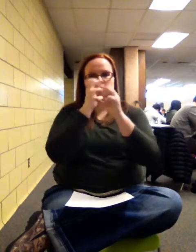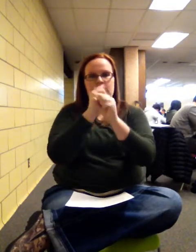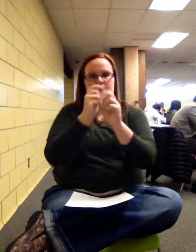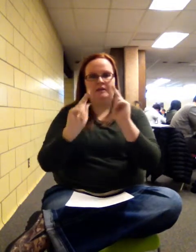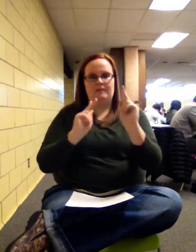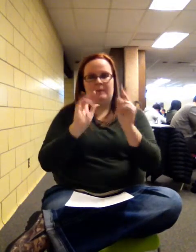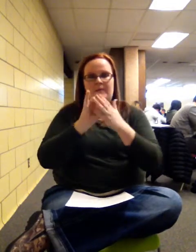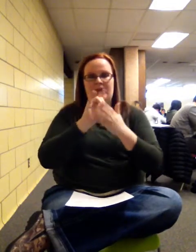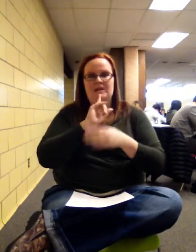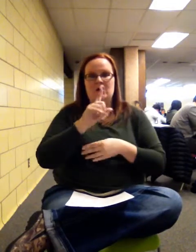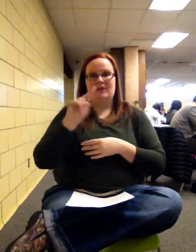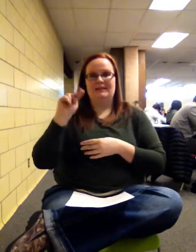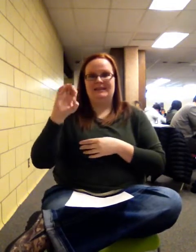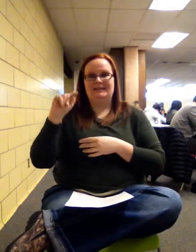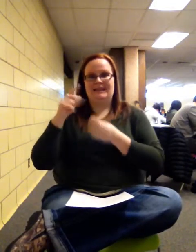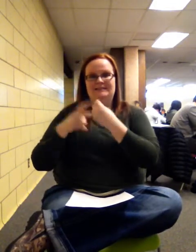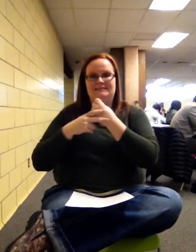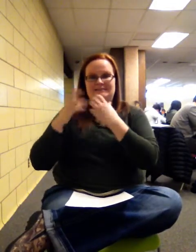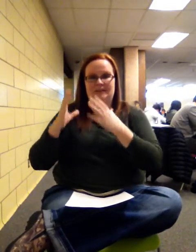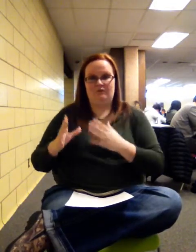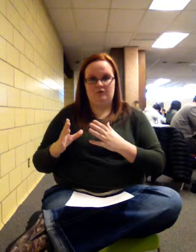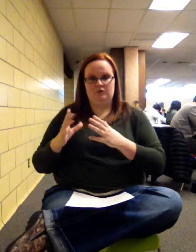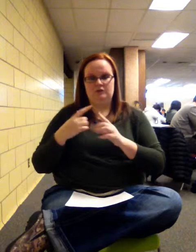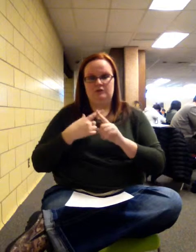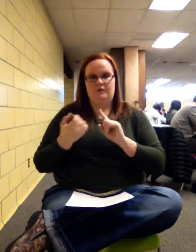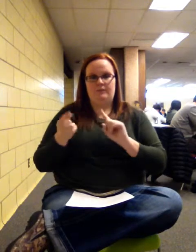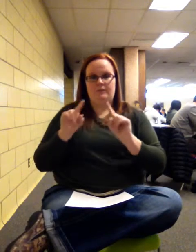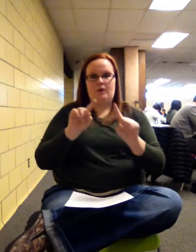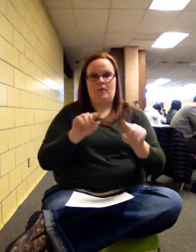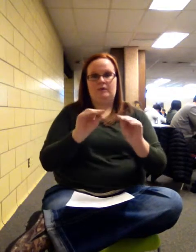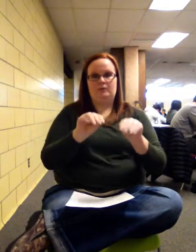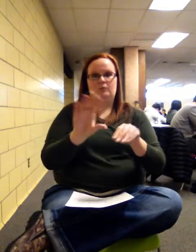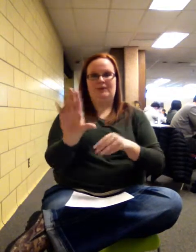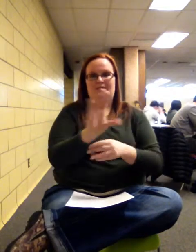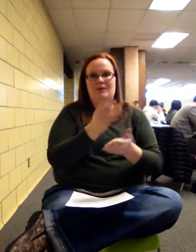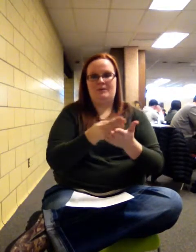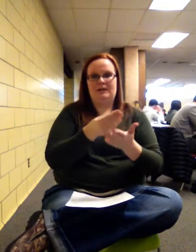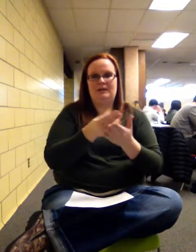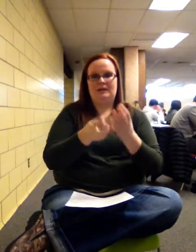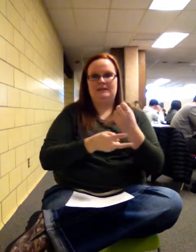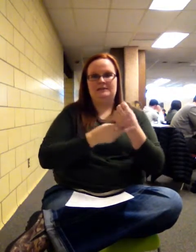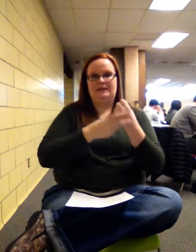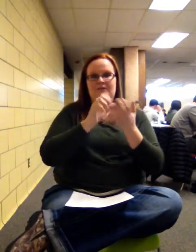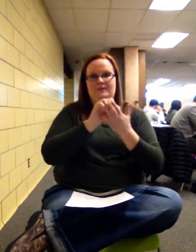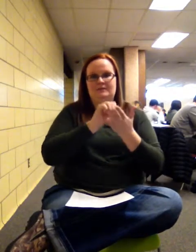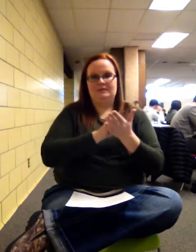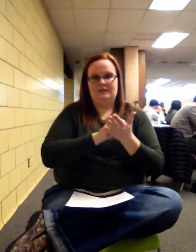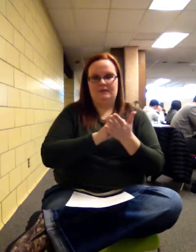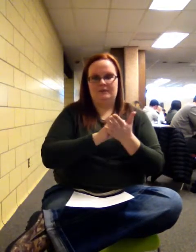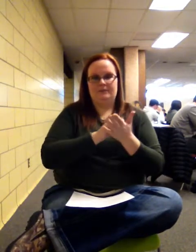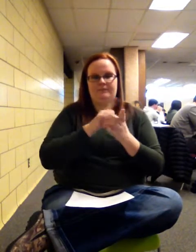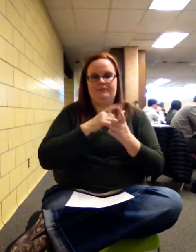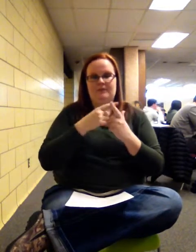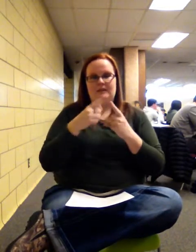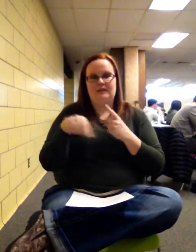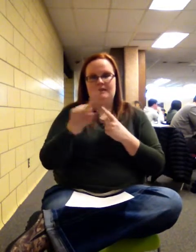savers from going and putting their money in a savings account, then they would have to look at